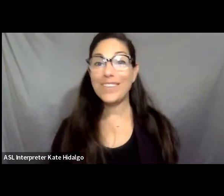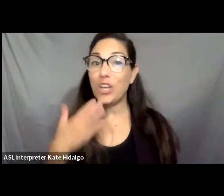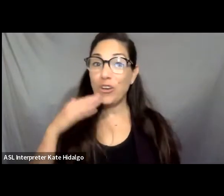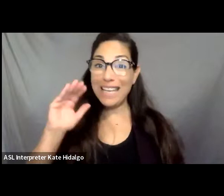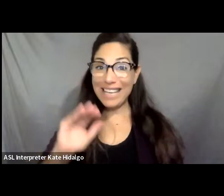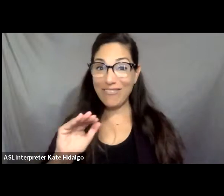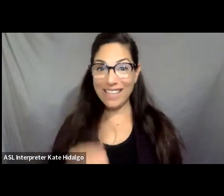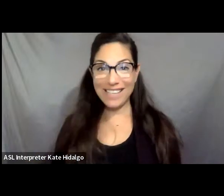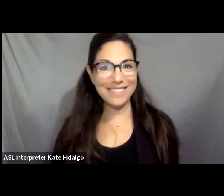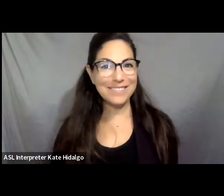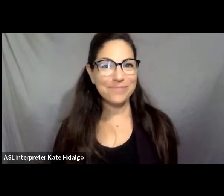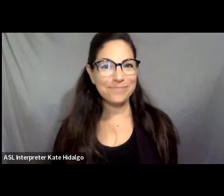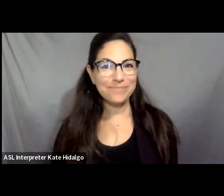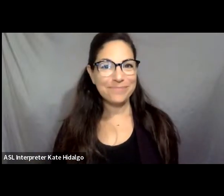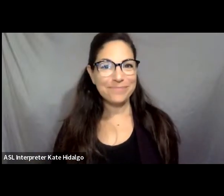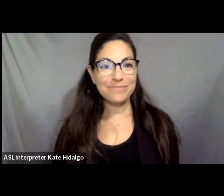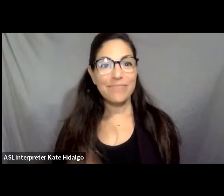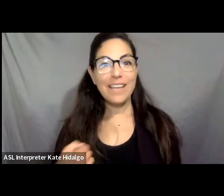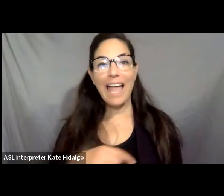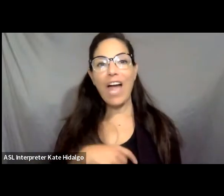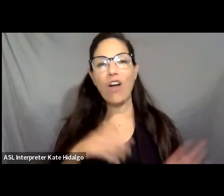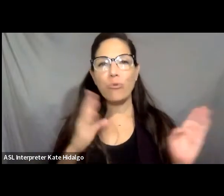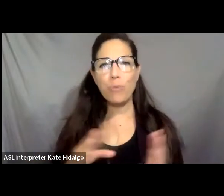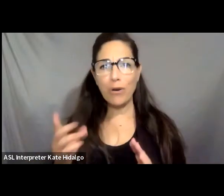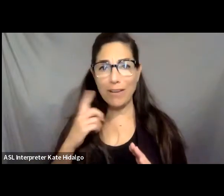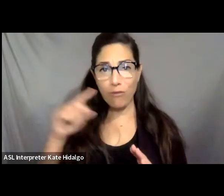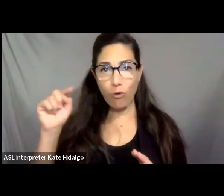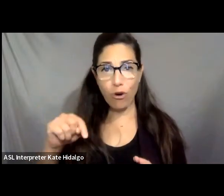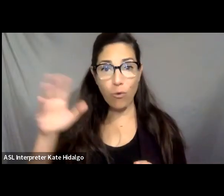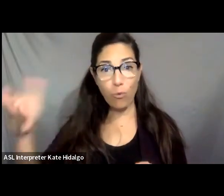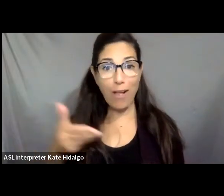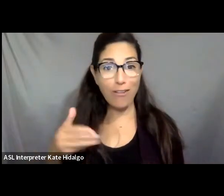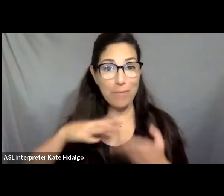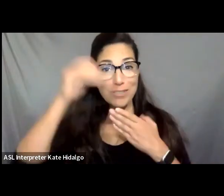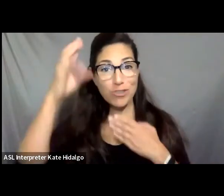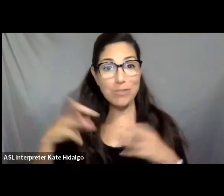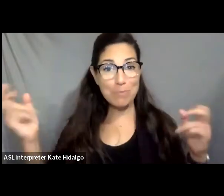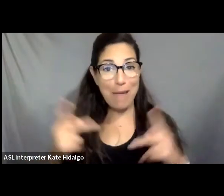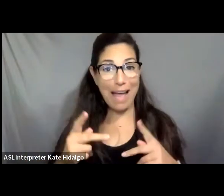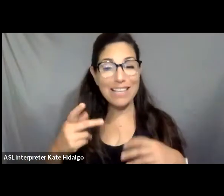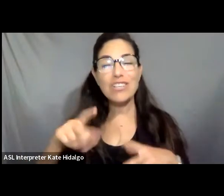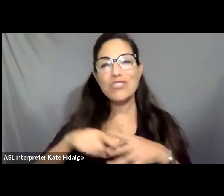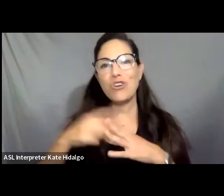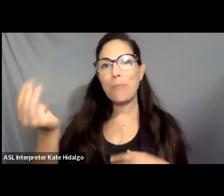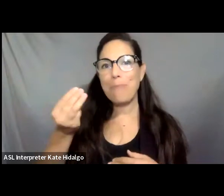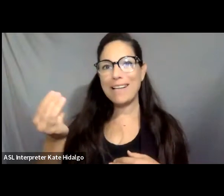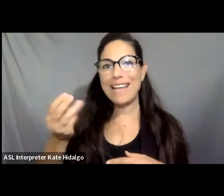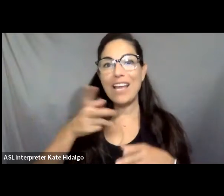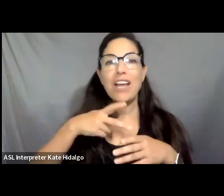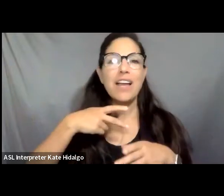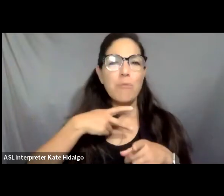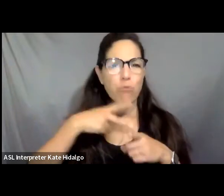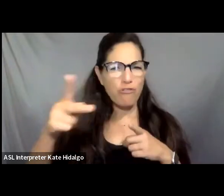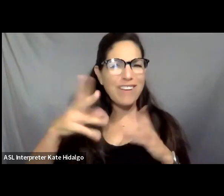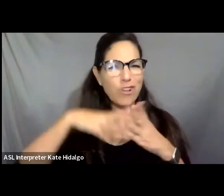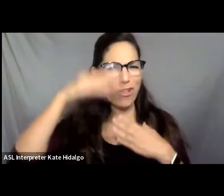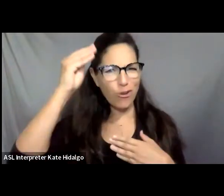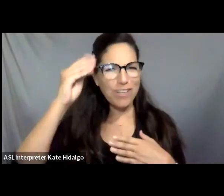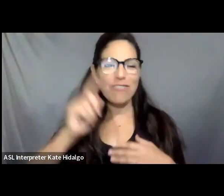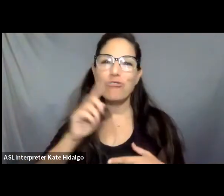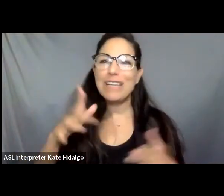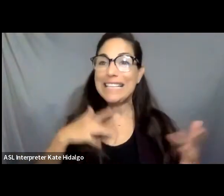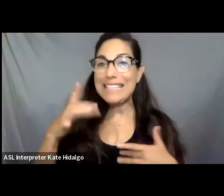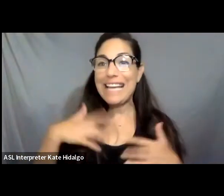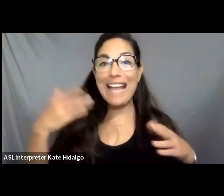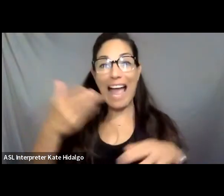Evening. So our preparing for welcoming our students back started on the Monday of the professional learning. So everyone was very excited